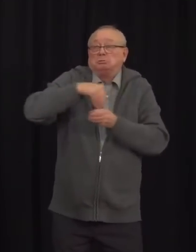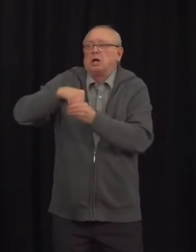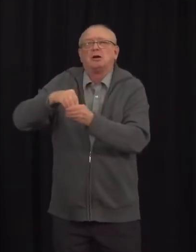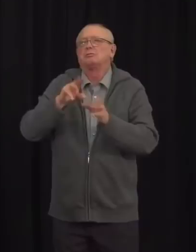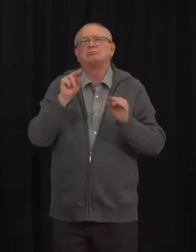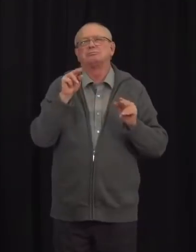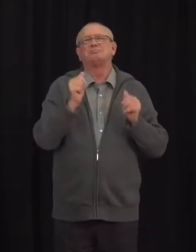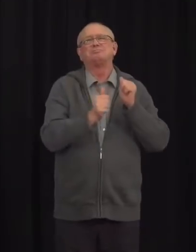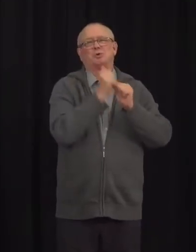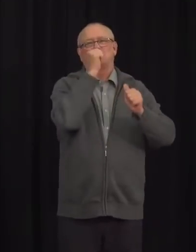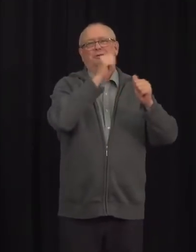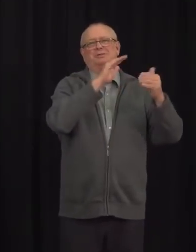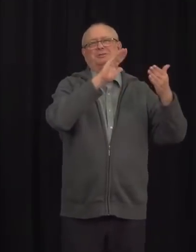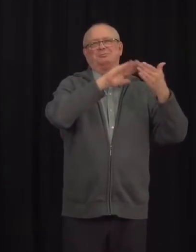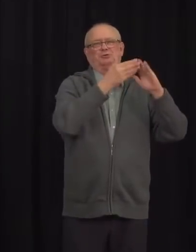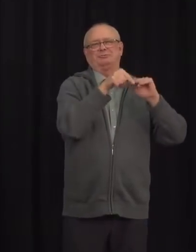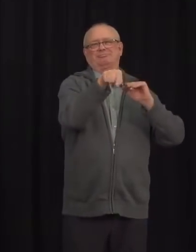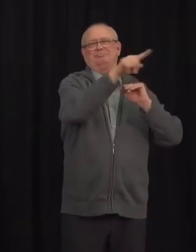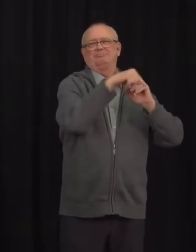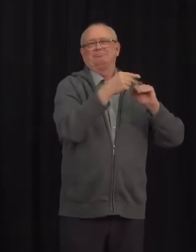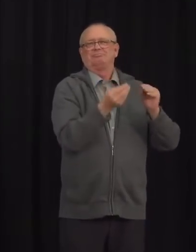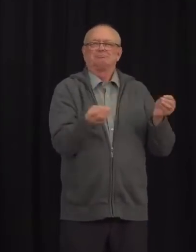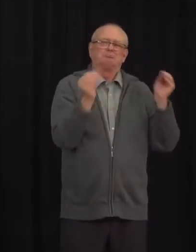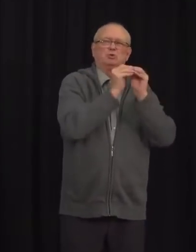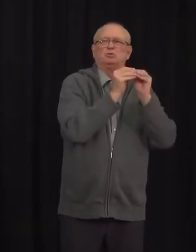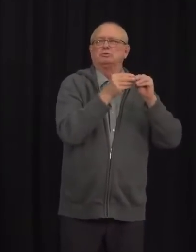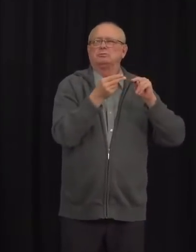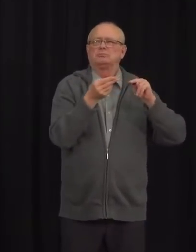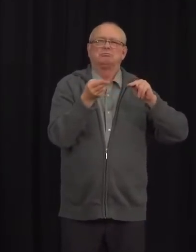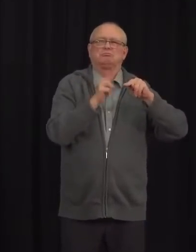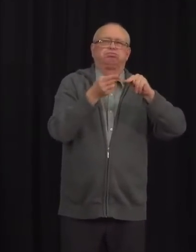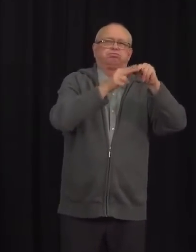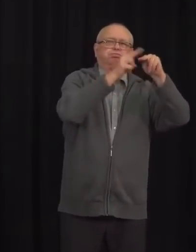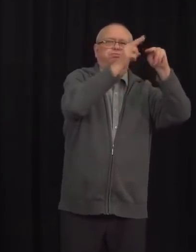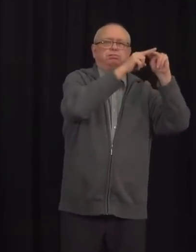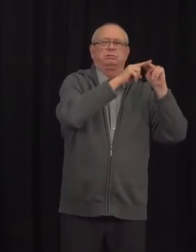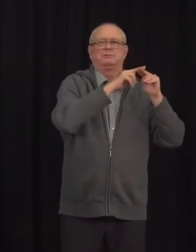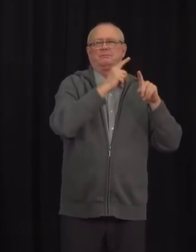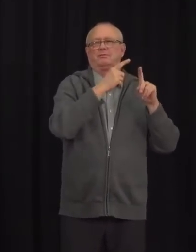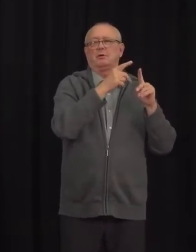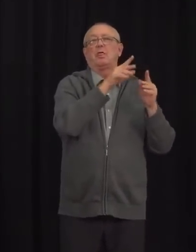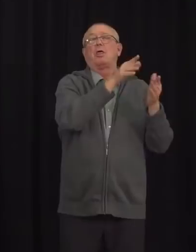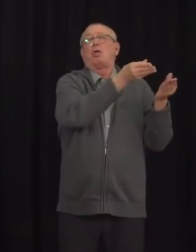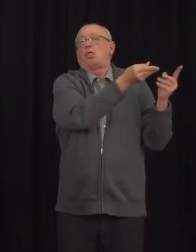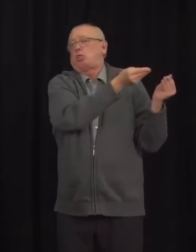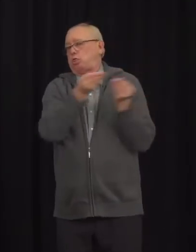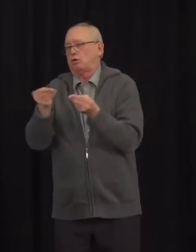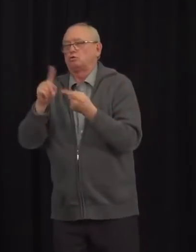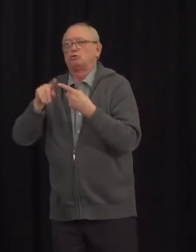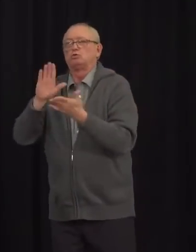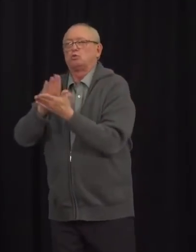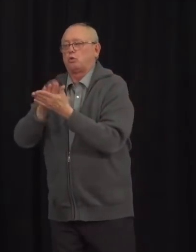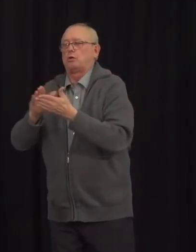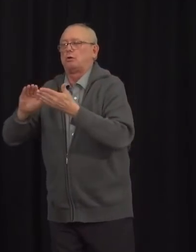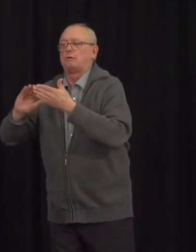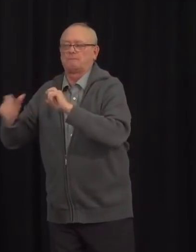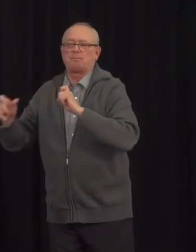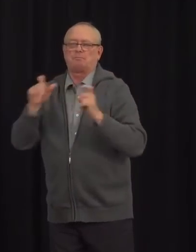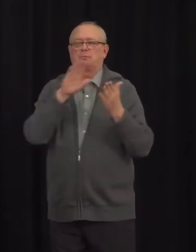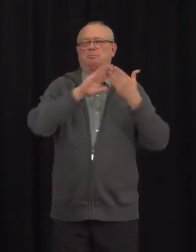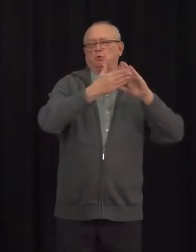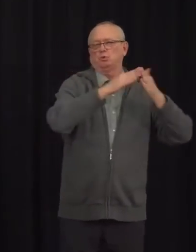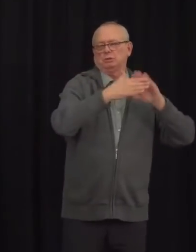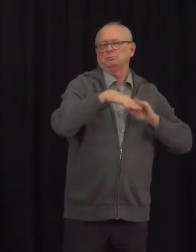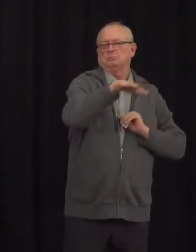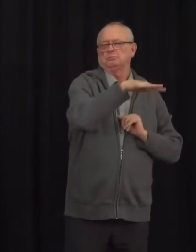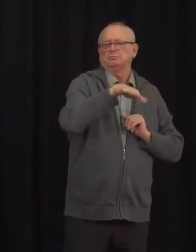transmission is resulting in more school exposures. This reinforces the importance of addressing the rising spread we're seeing in